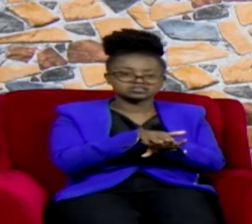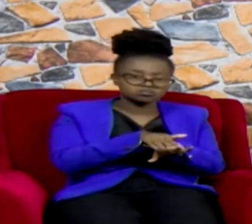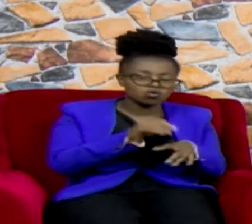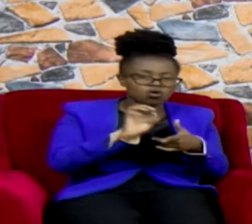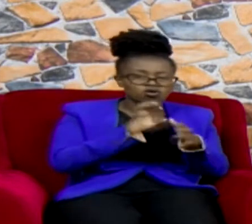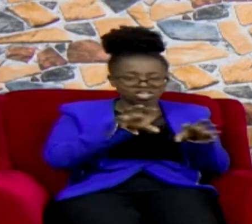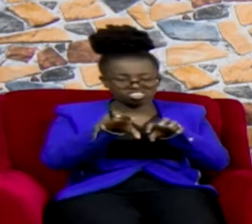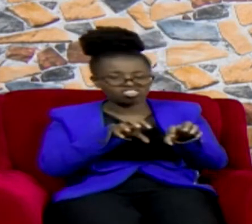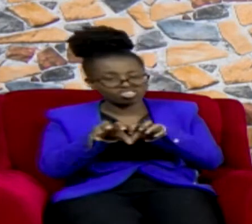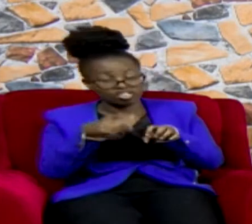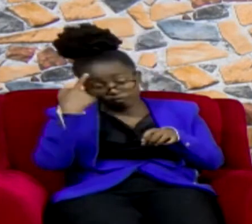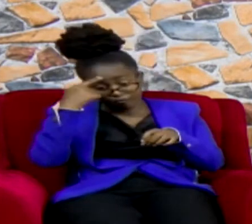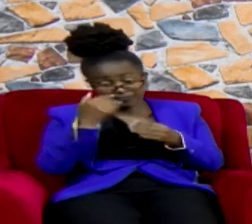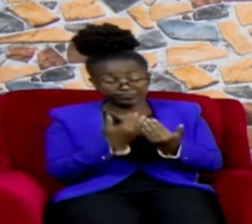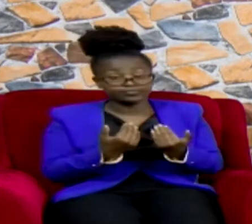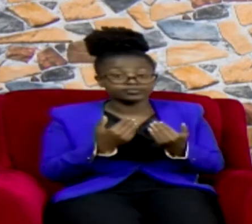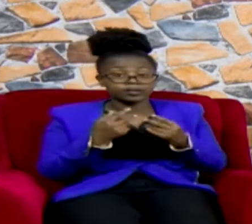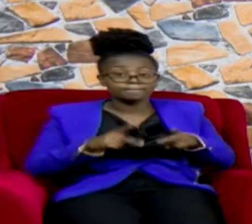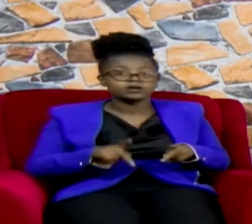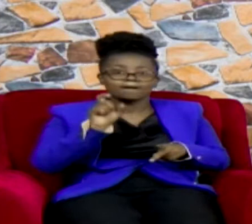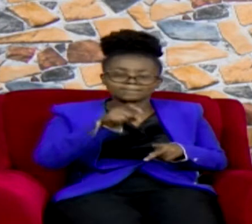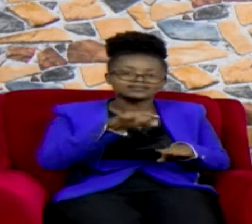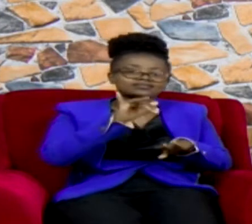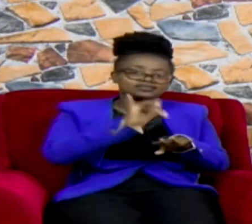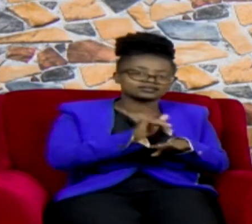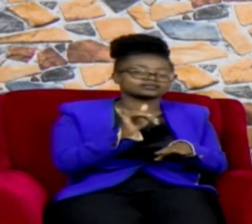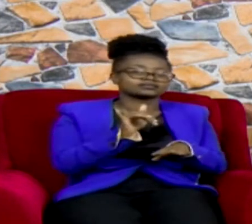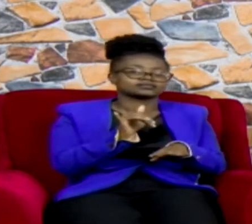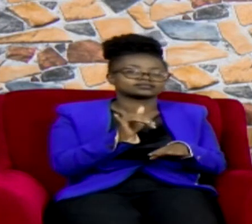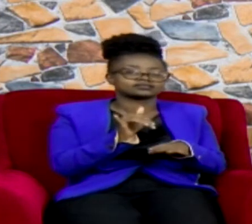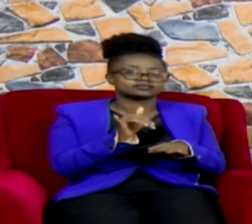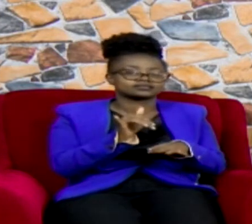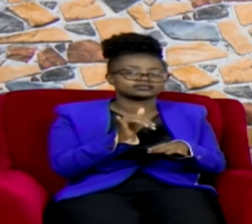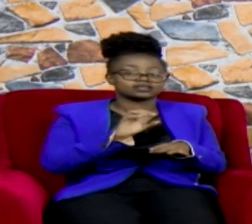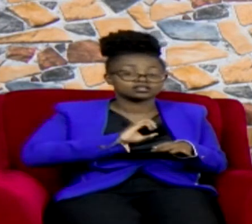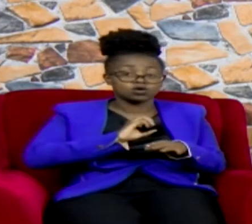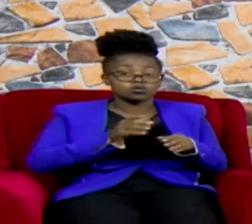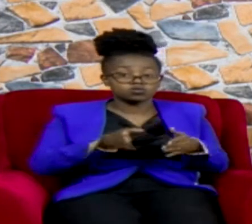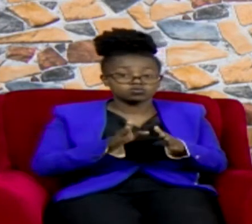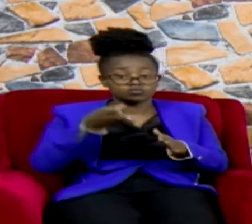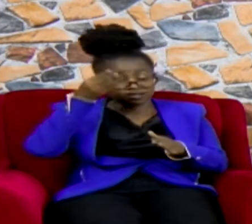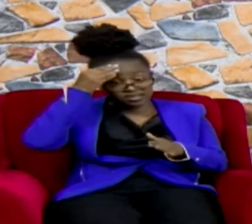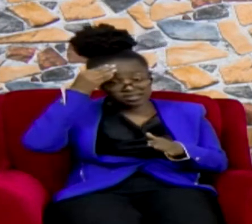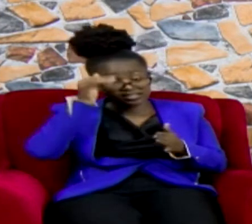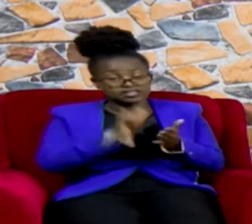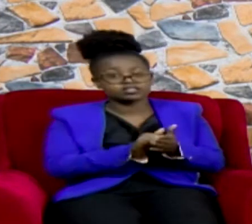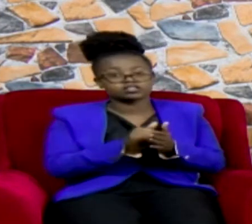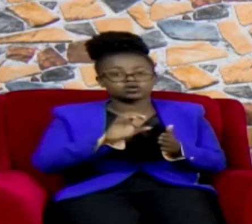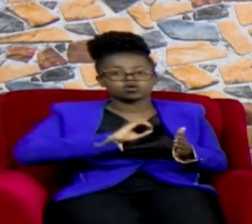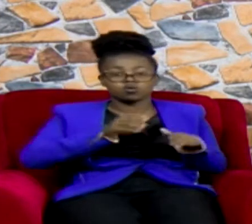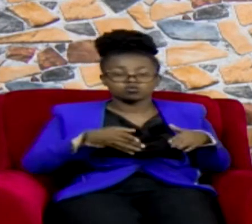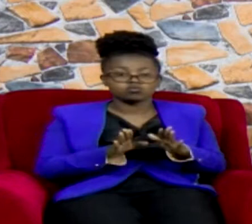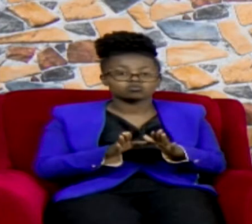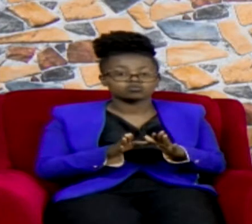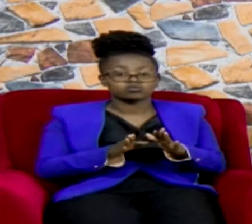it? Yeah. But for someone, they must touch. So that's their own way of learning. Yes. And that's their own way of getting